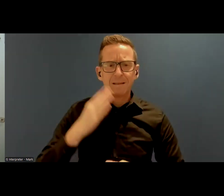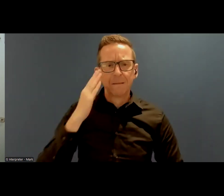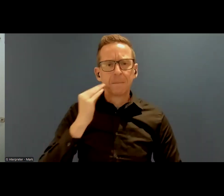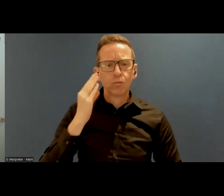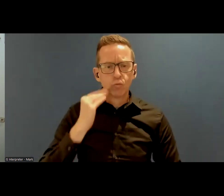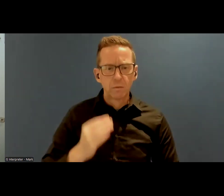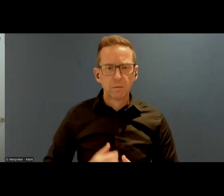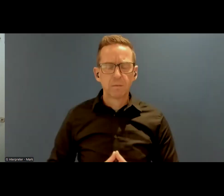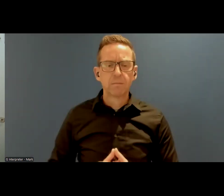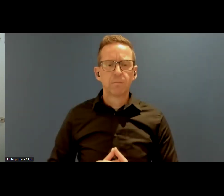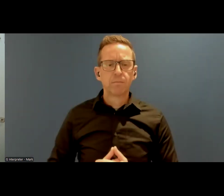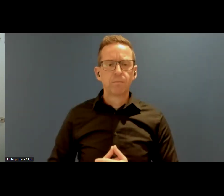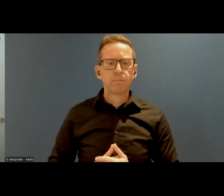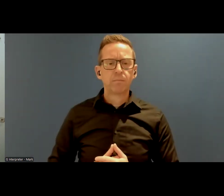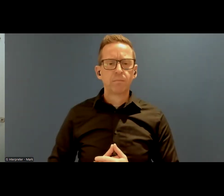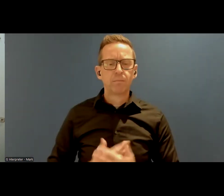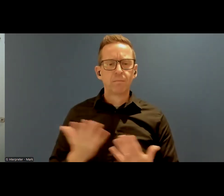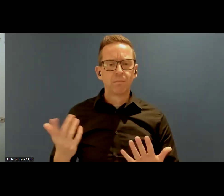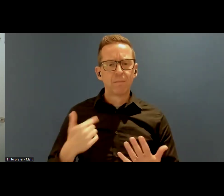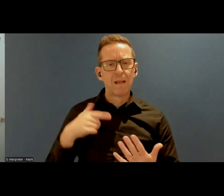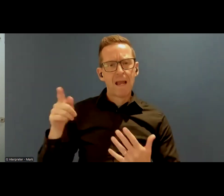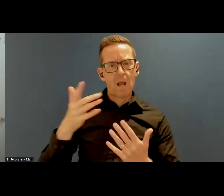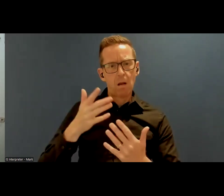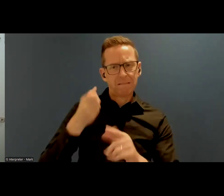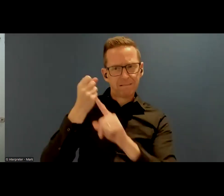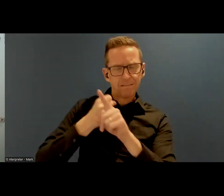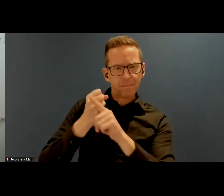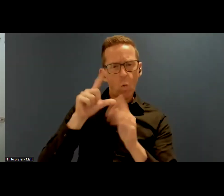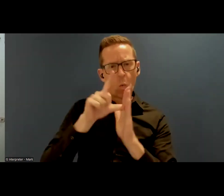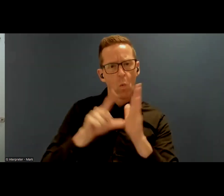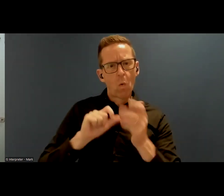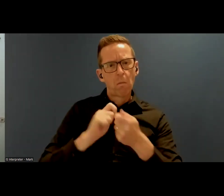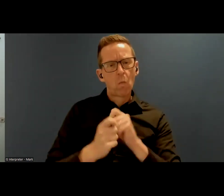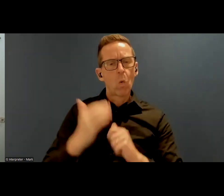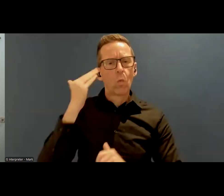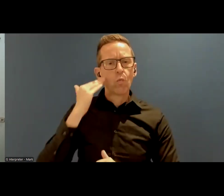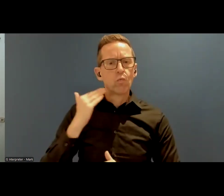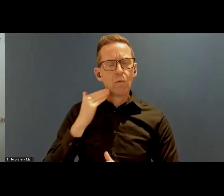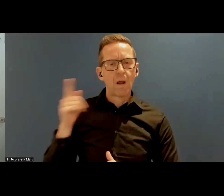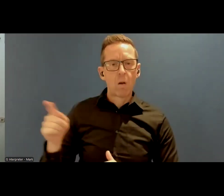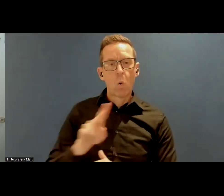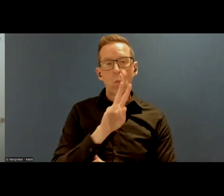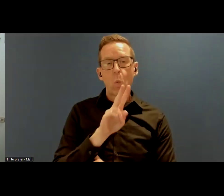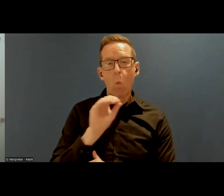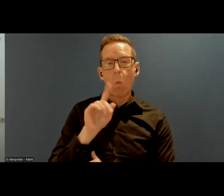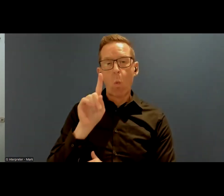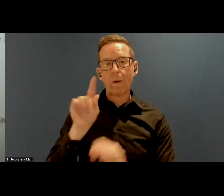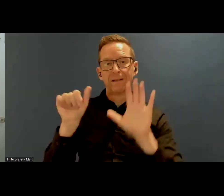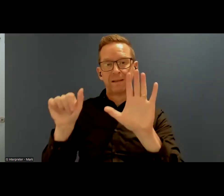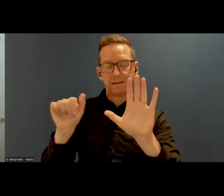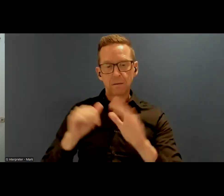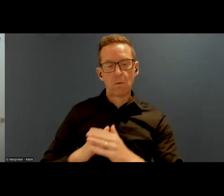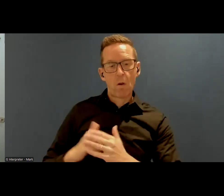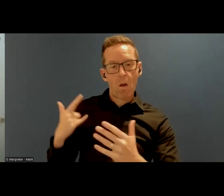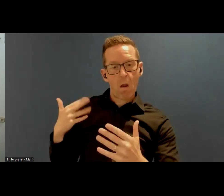revising the mental health law in Korea in 2016. There was no preparation